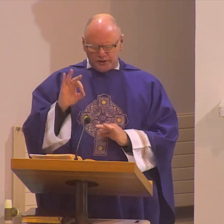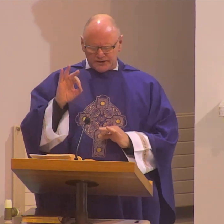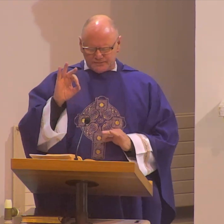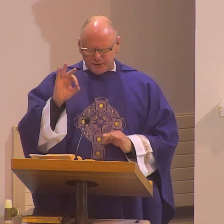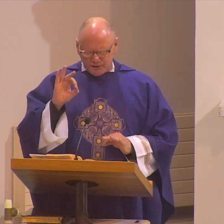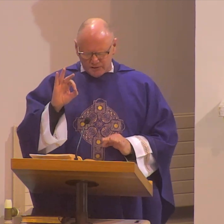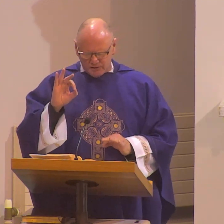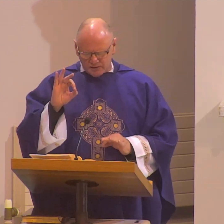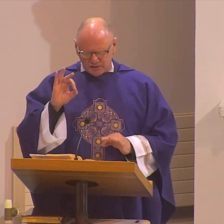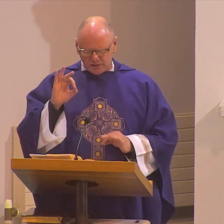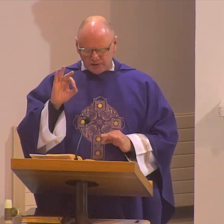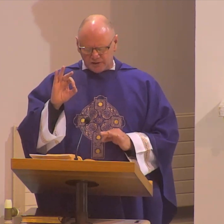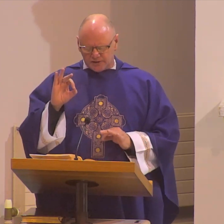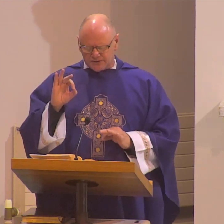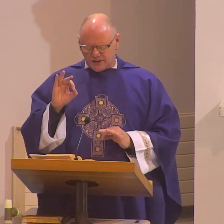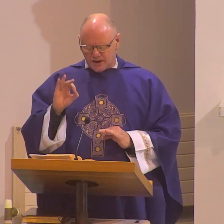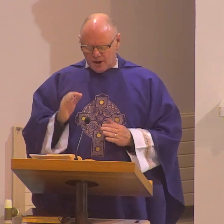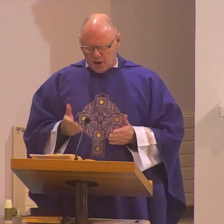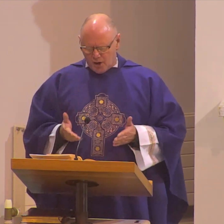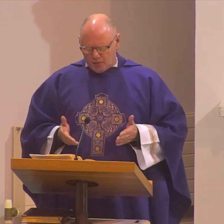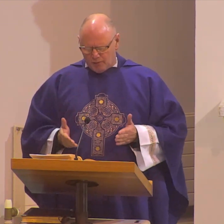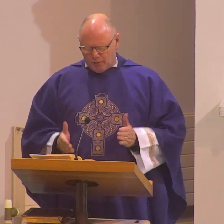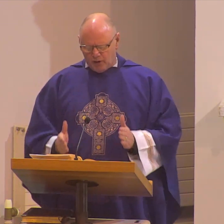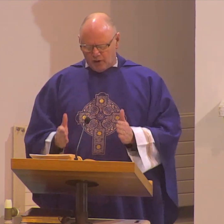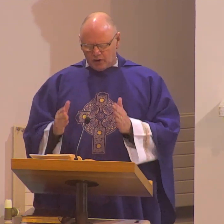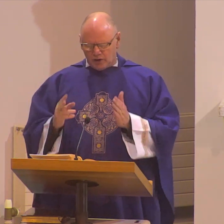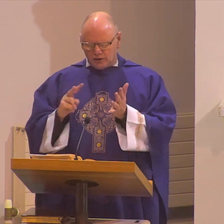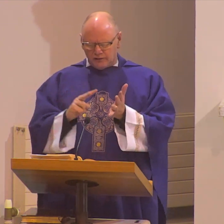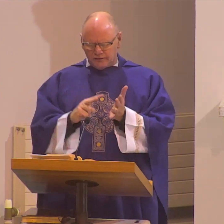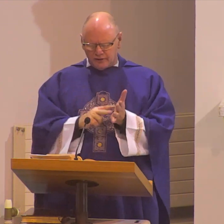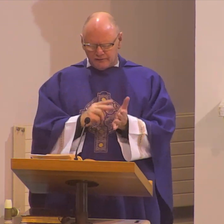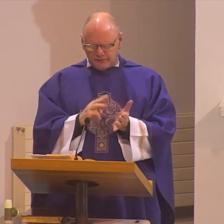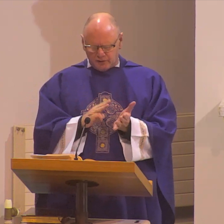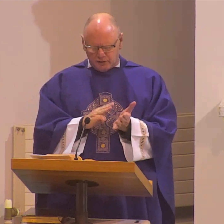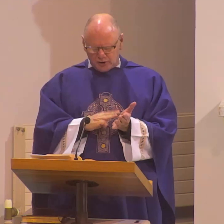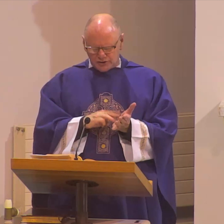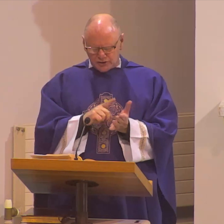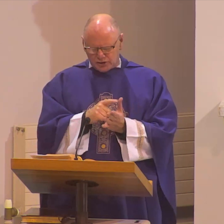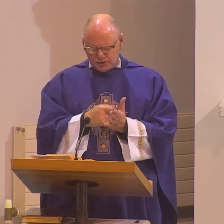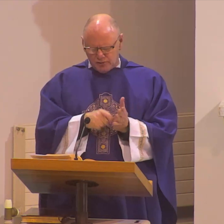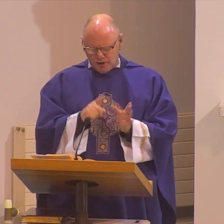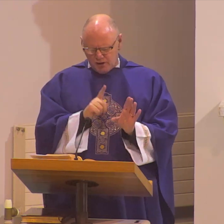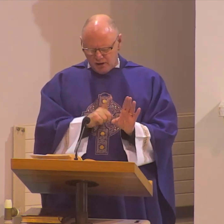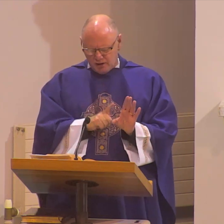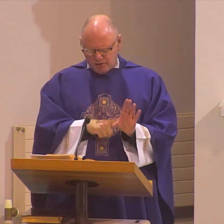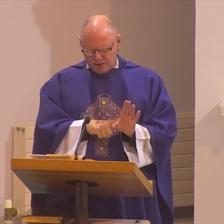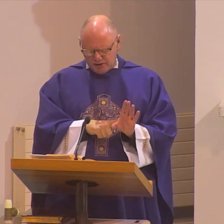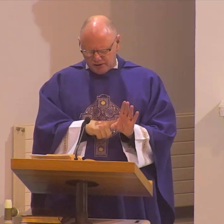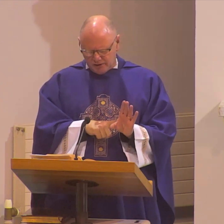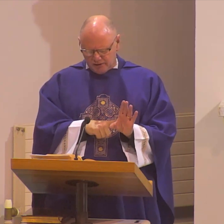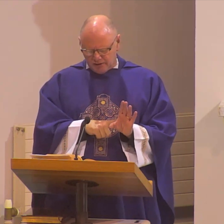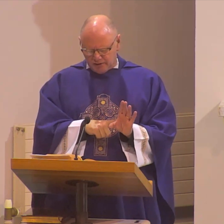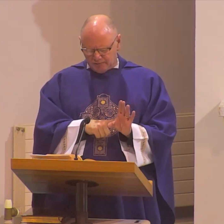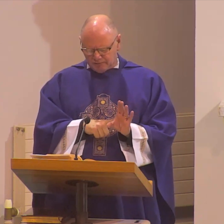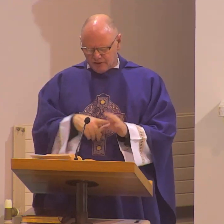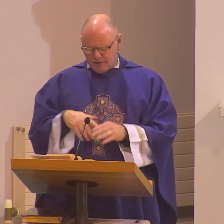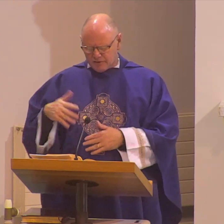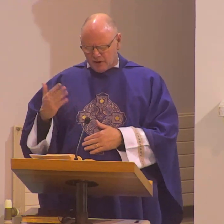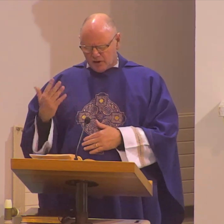Holy Spirit, born of the Virgin Mary,